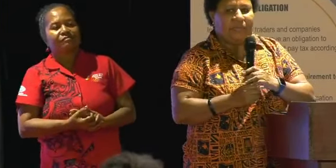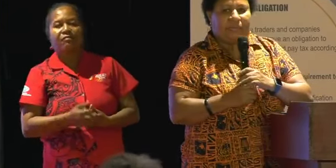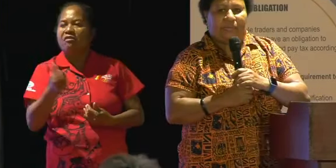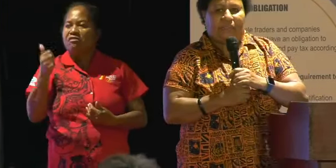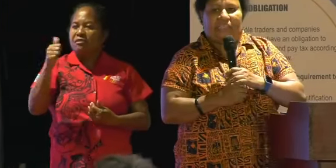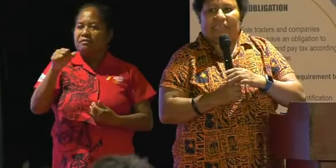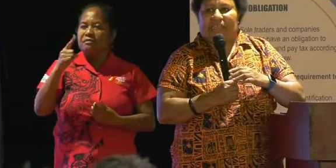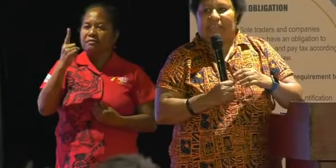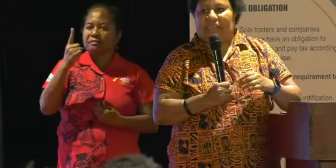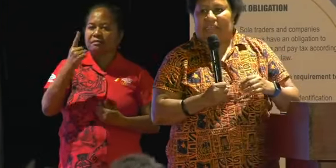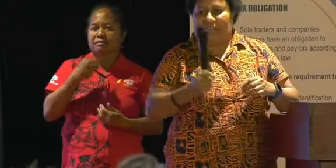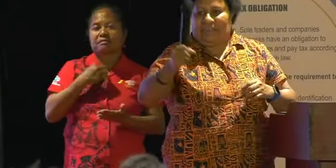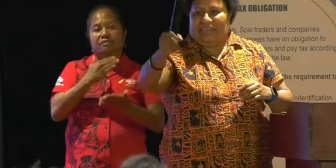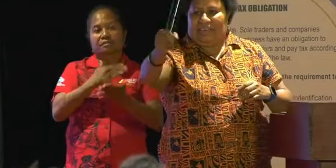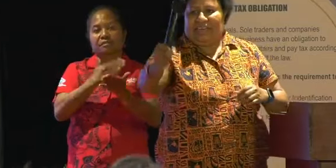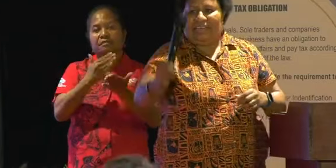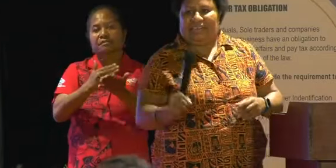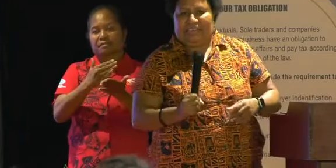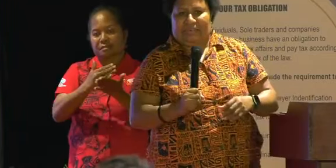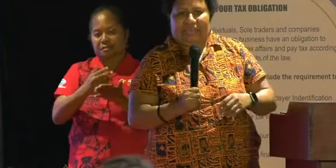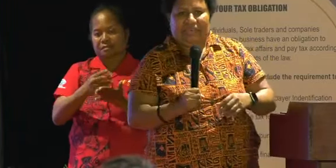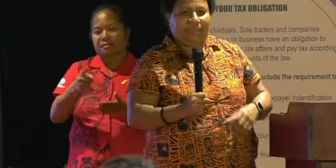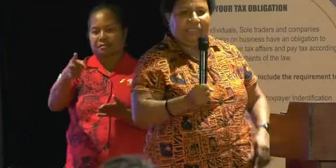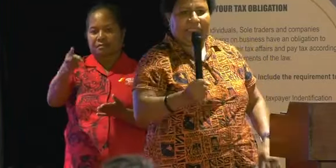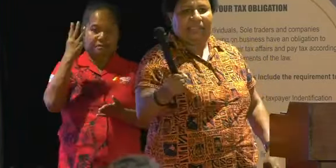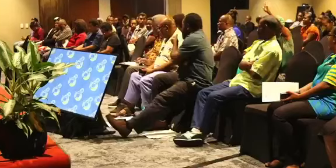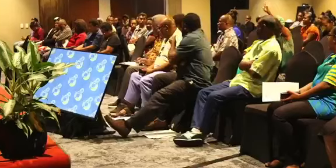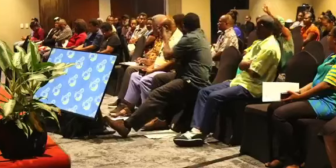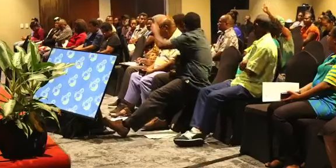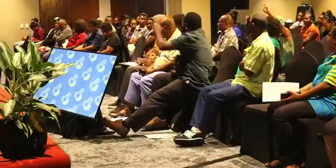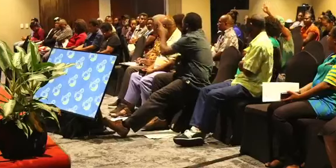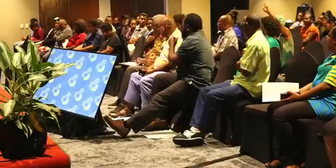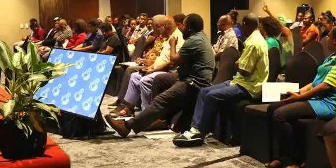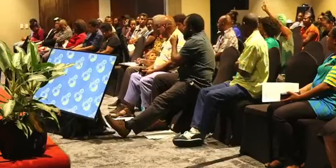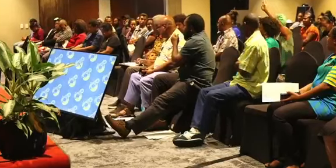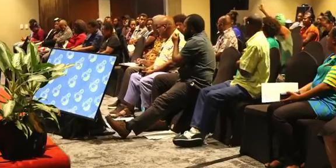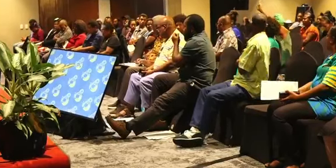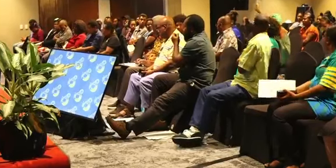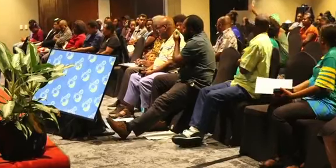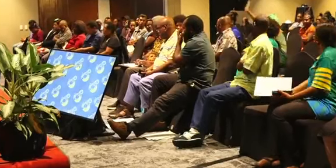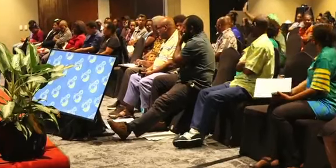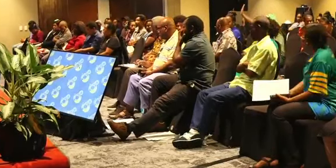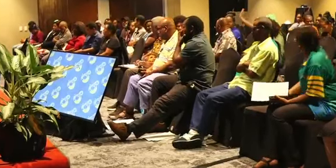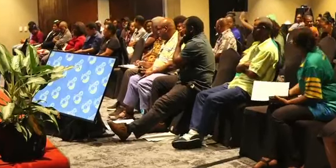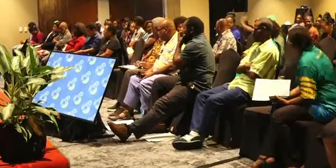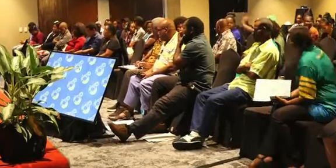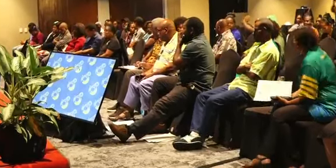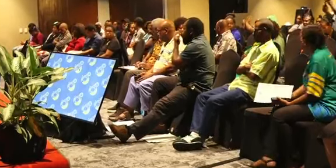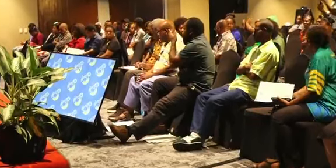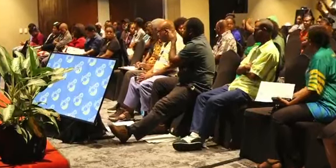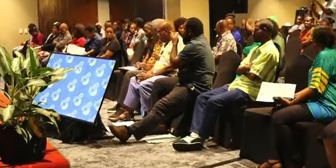anyone want to share? Okay, our lady in green, please. Kepas.